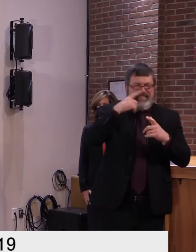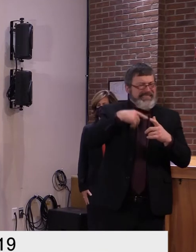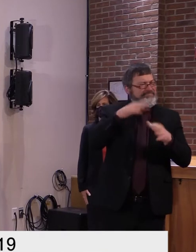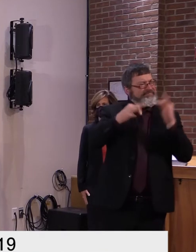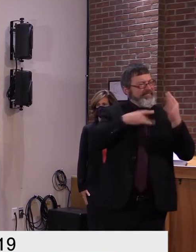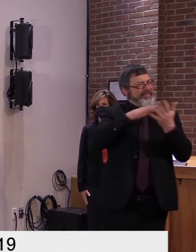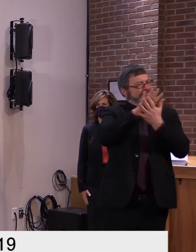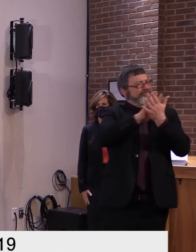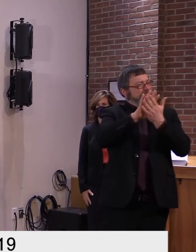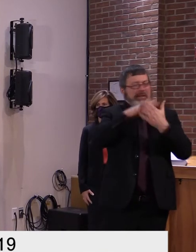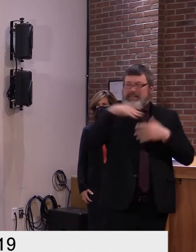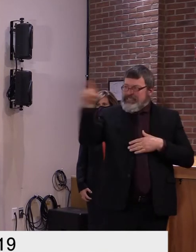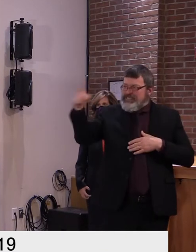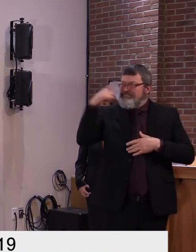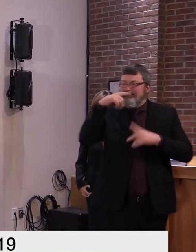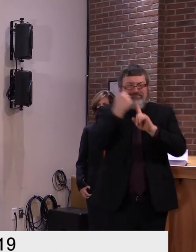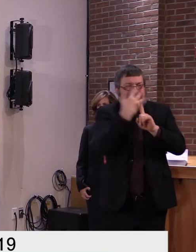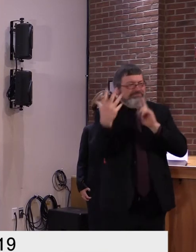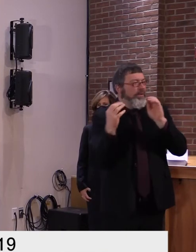going to need?